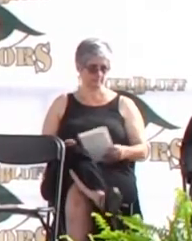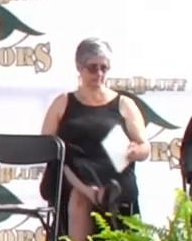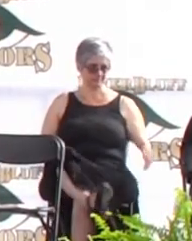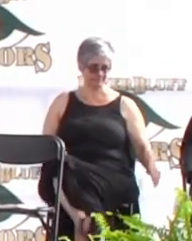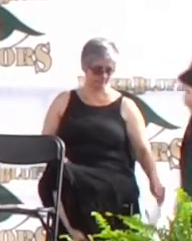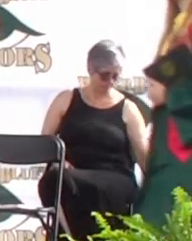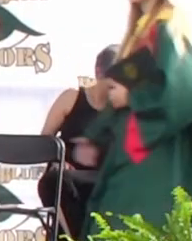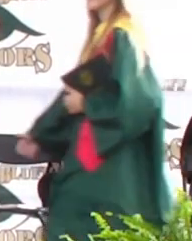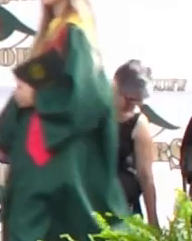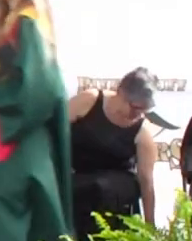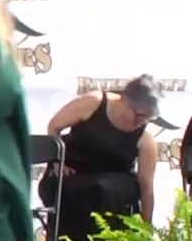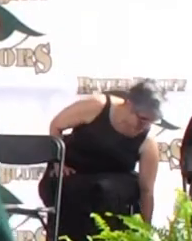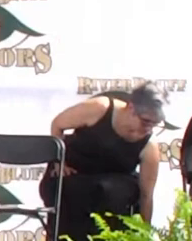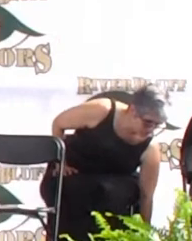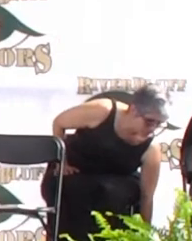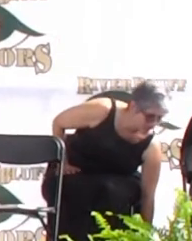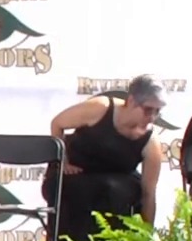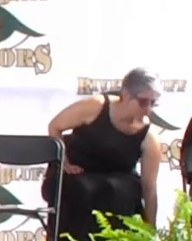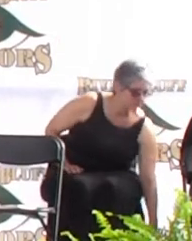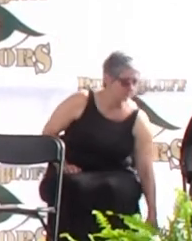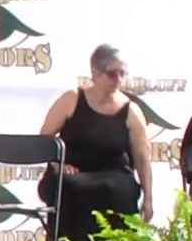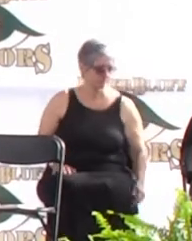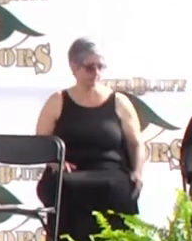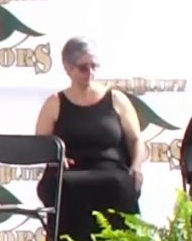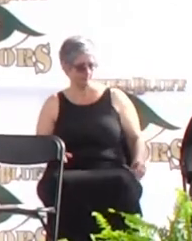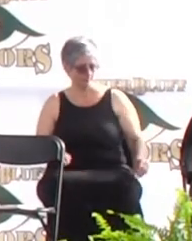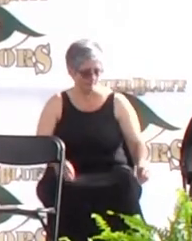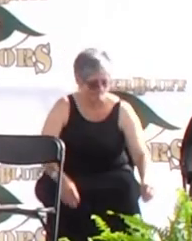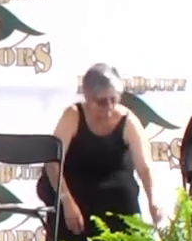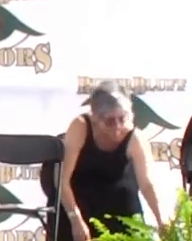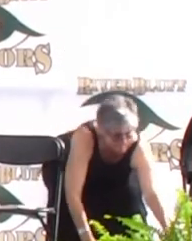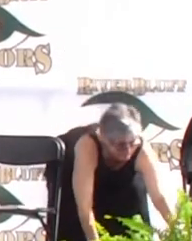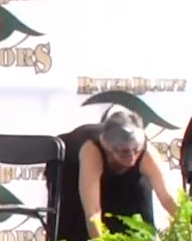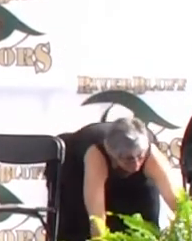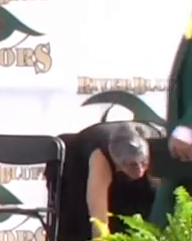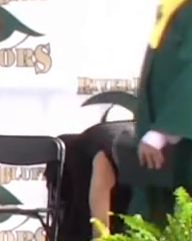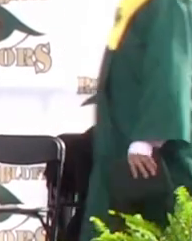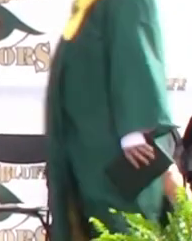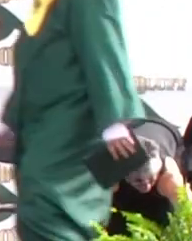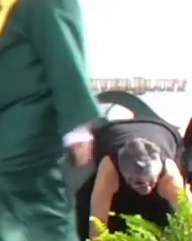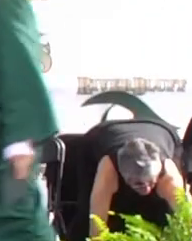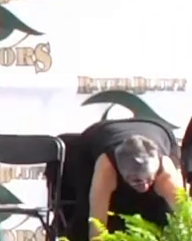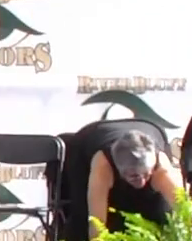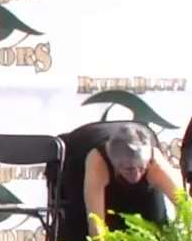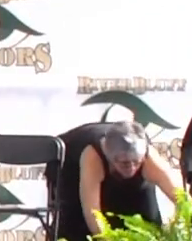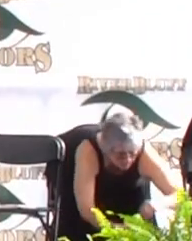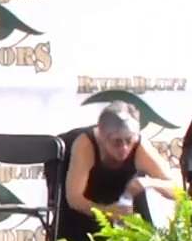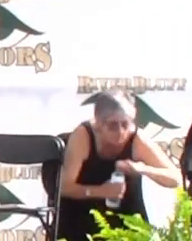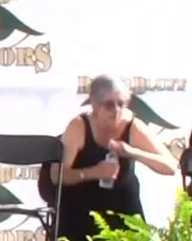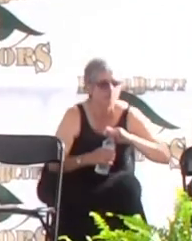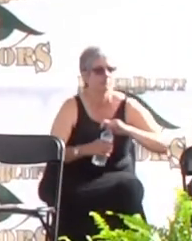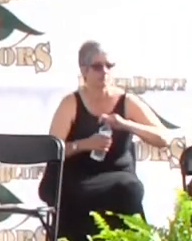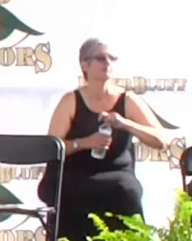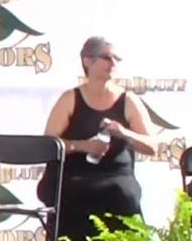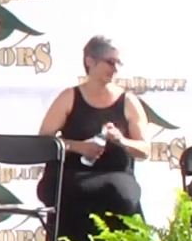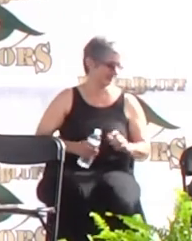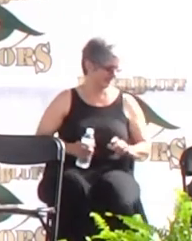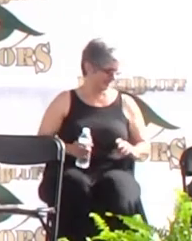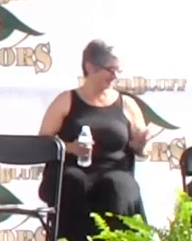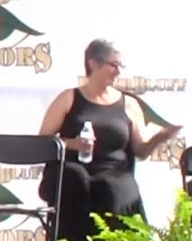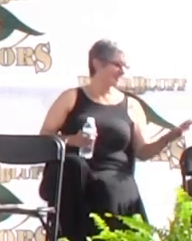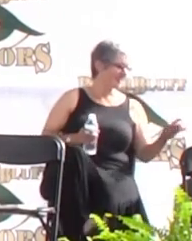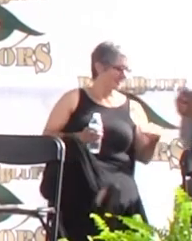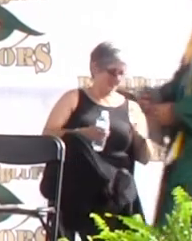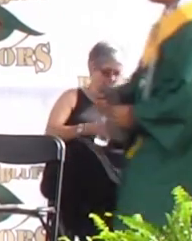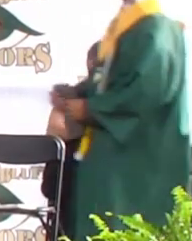Elizabeth Riopel, immersion graduate. Jonathan Jeffrey Rojas Chavarriera. Angel David